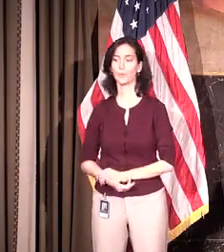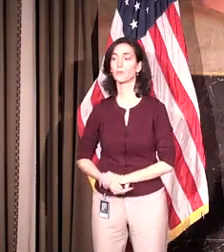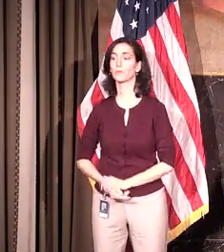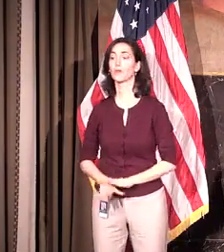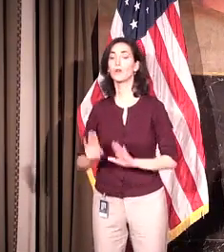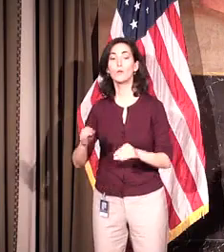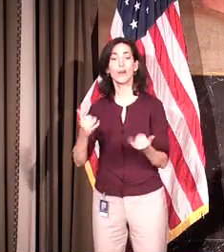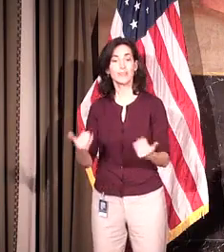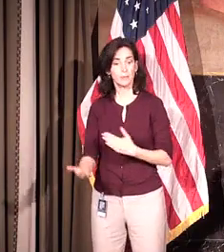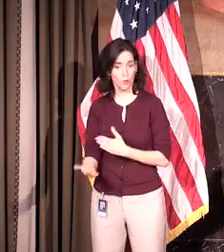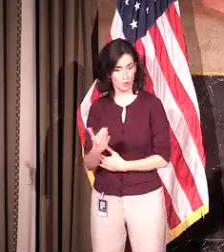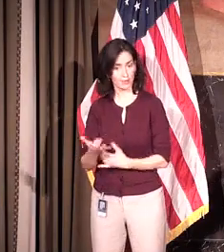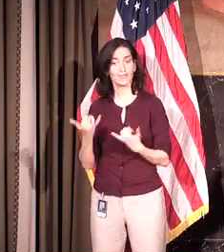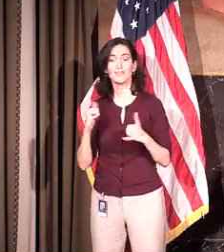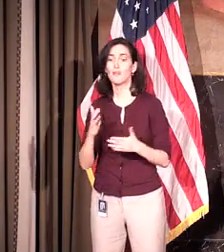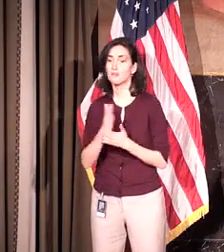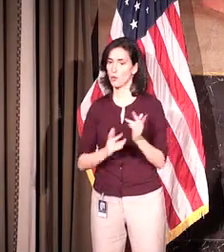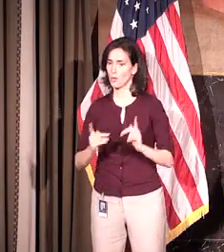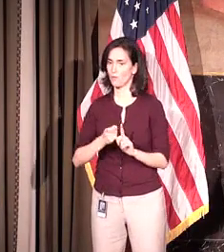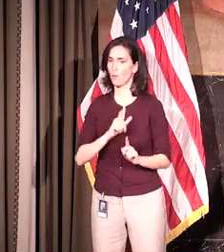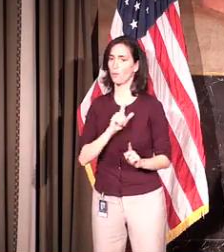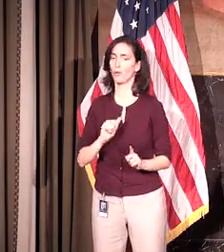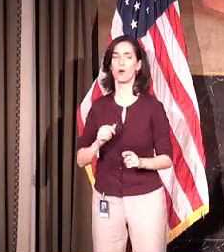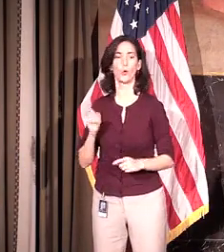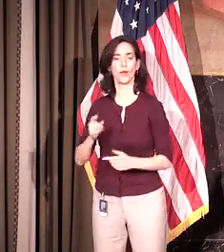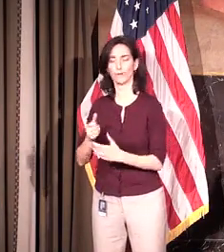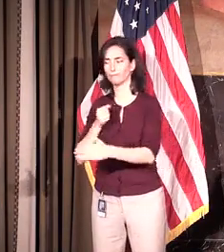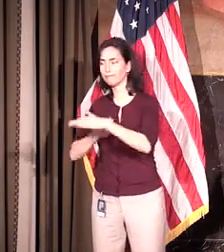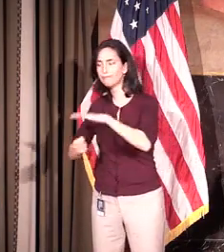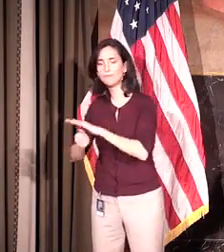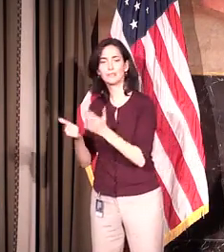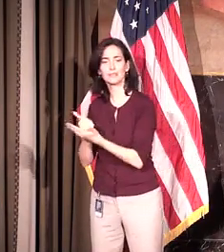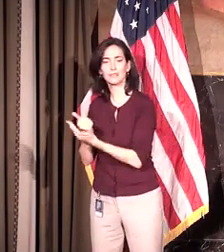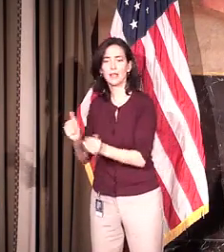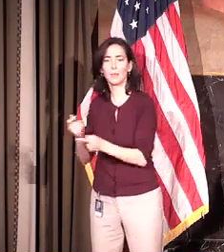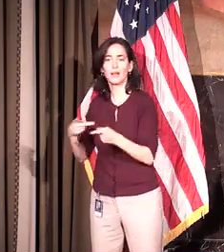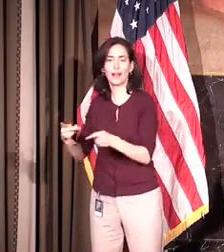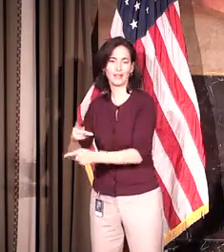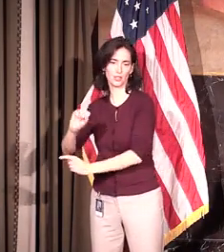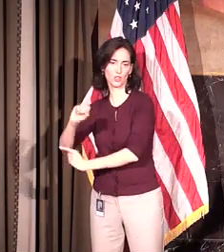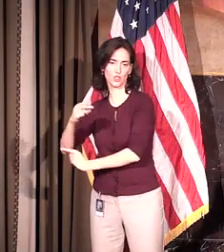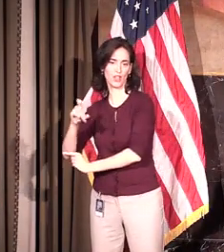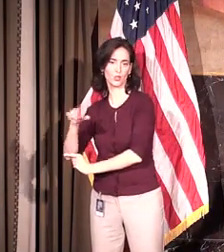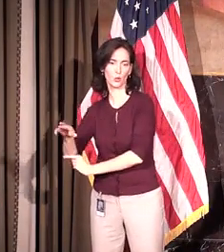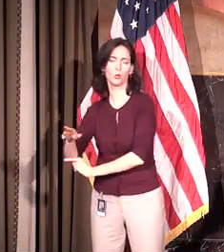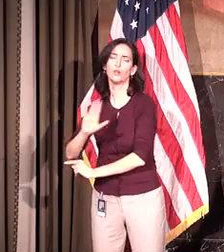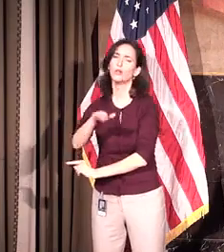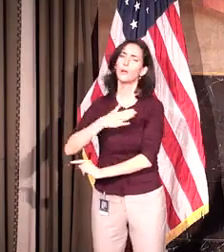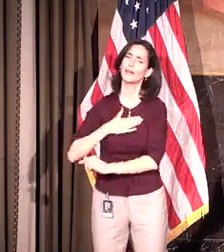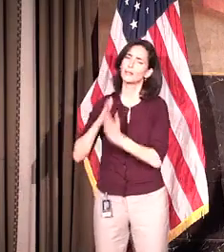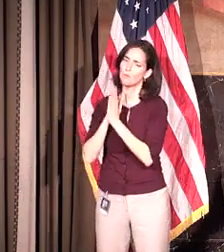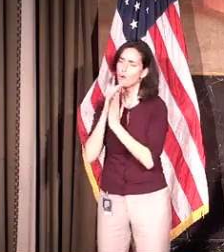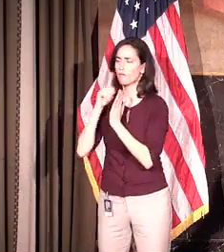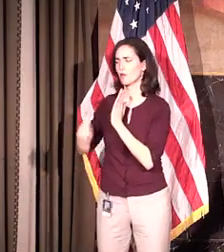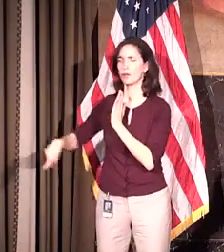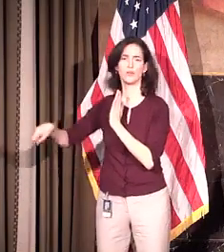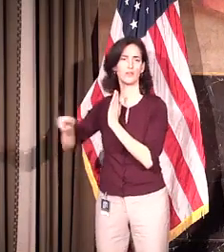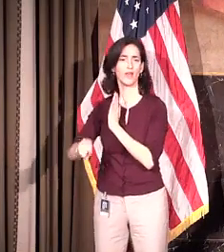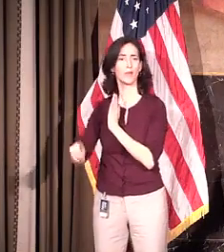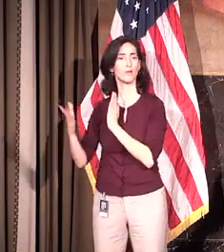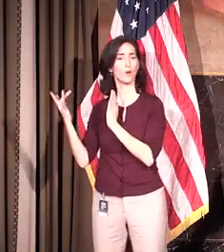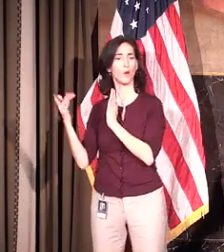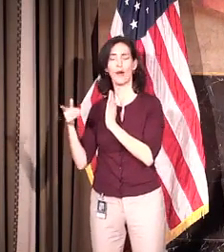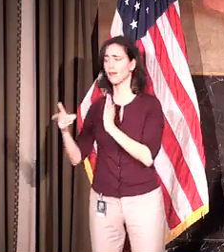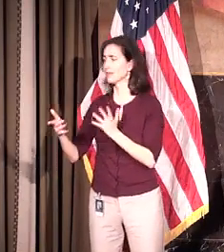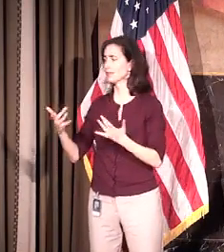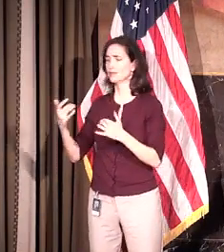to keep them in their thoughts and prayers because many of these individuals have been in shelters for a while now, so obviously their lives are not right